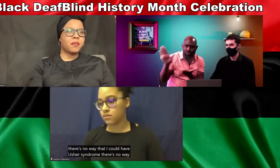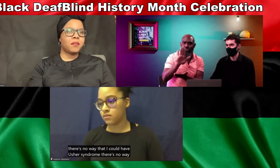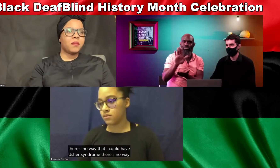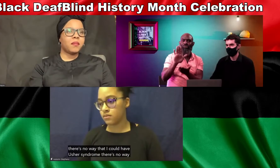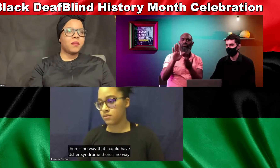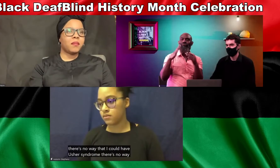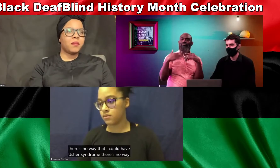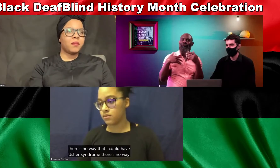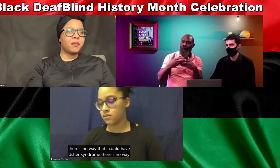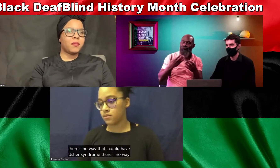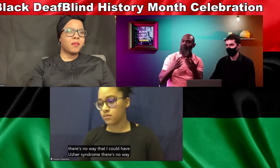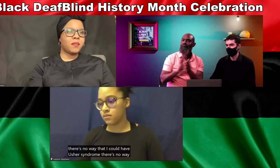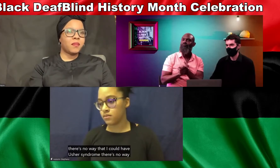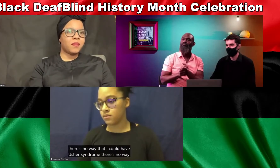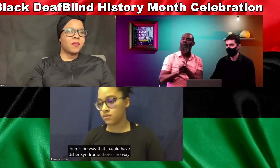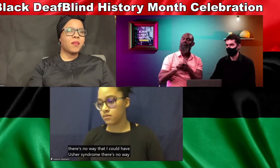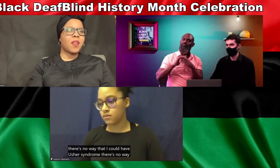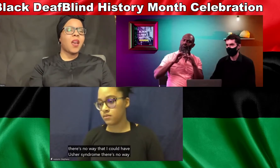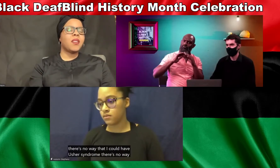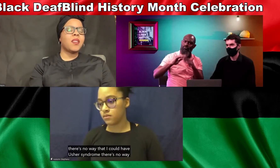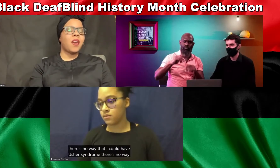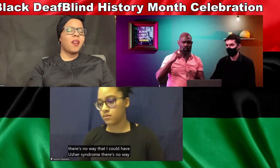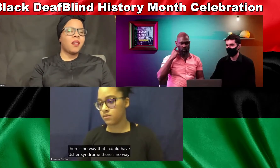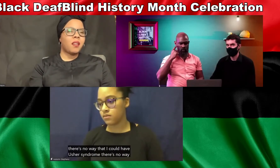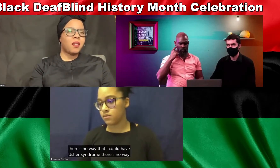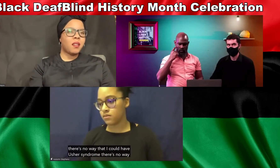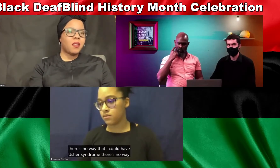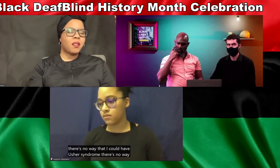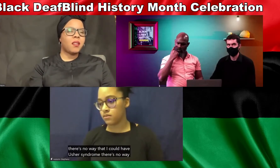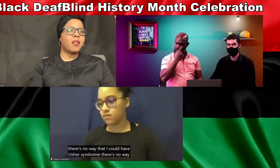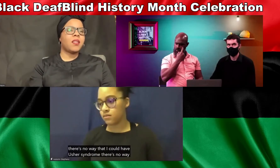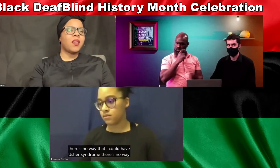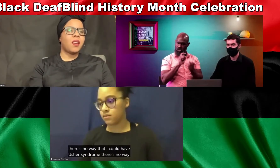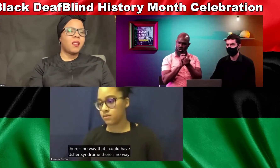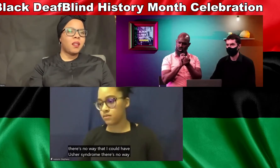Till I started to grow older in age.